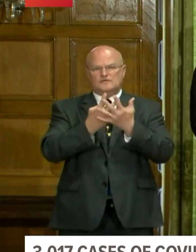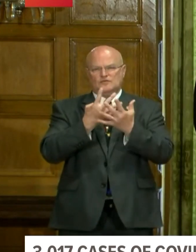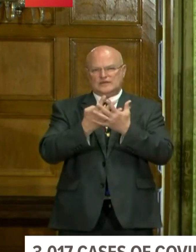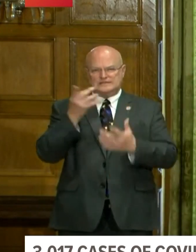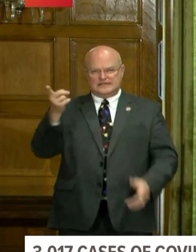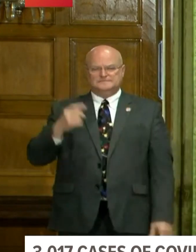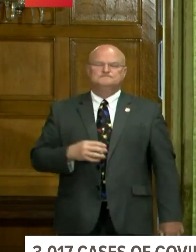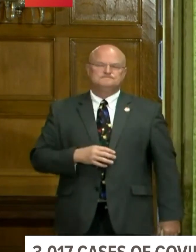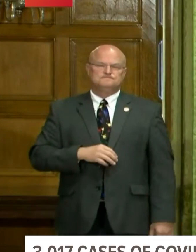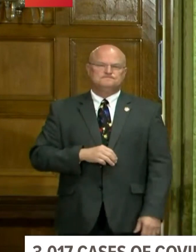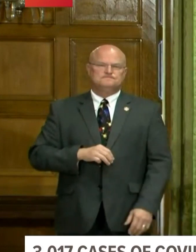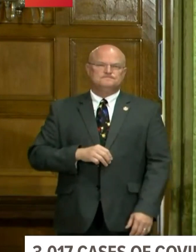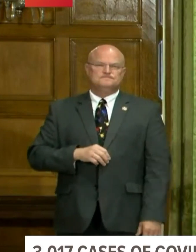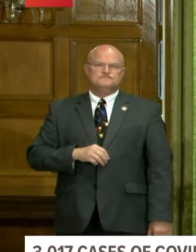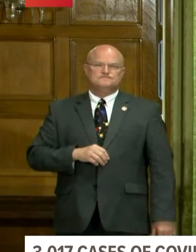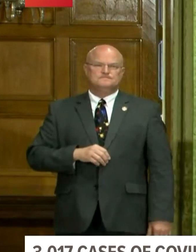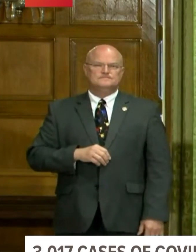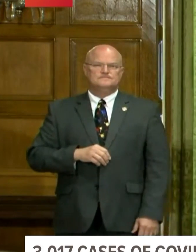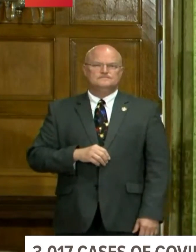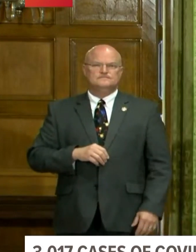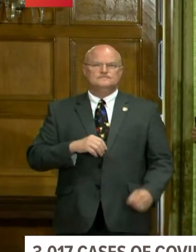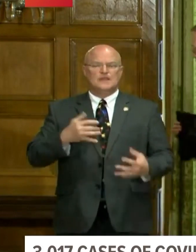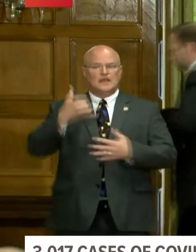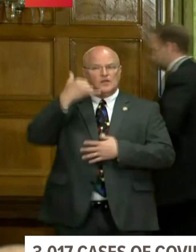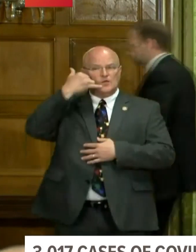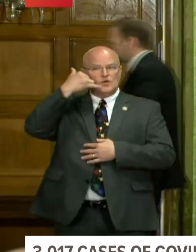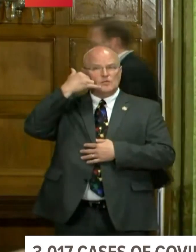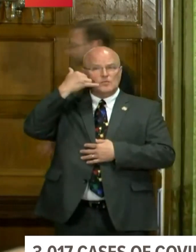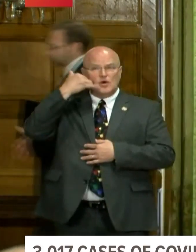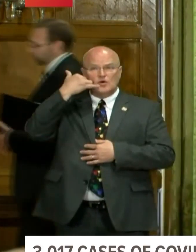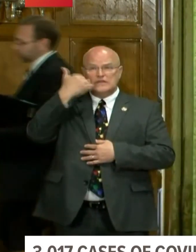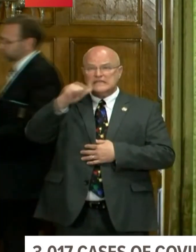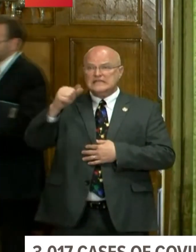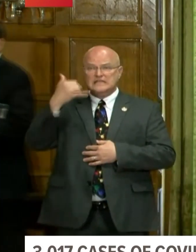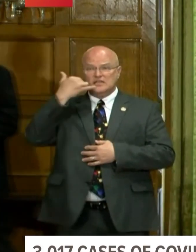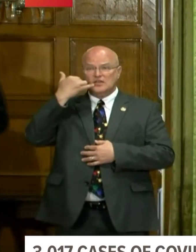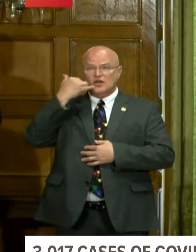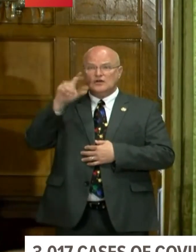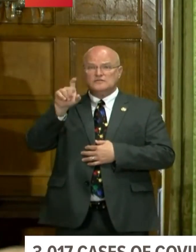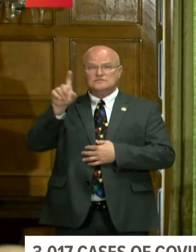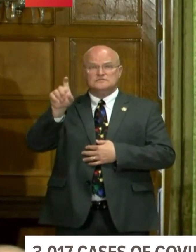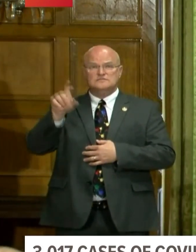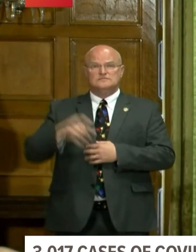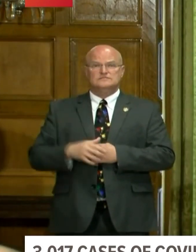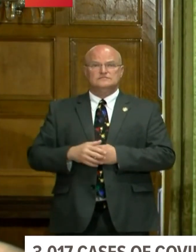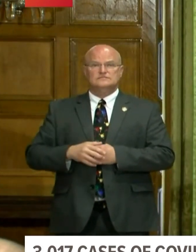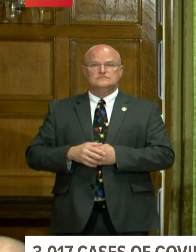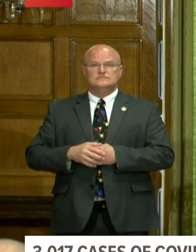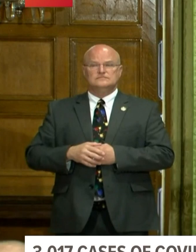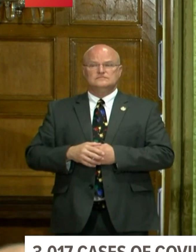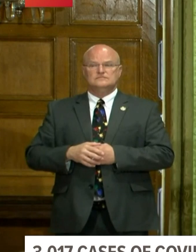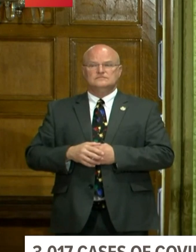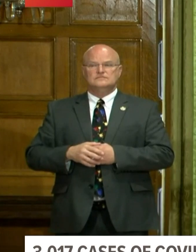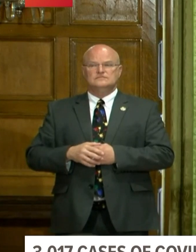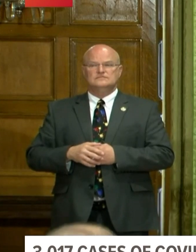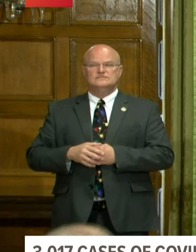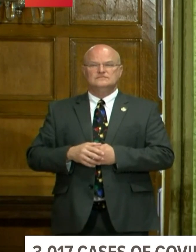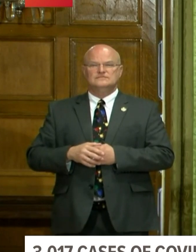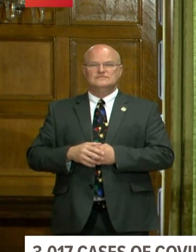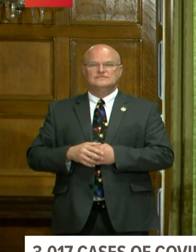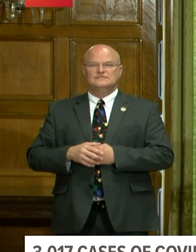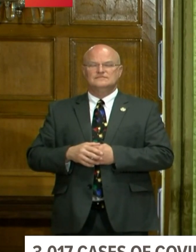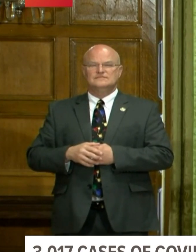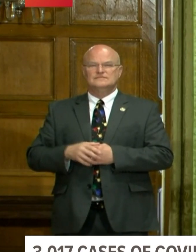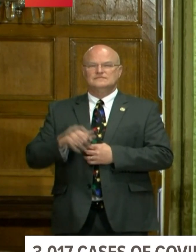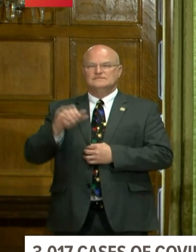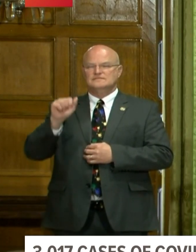Corrections. Let's go remotely. Is there any question remotely? Yeah, Governor, this is Andrew